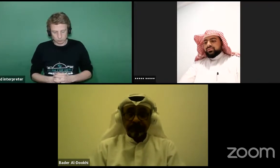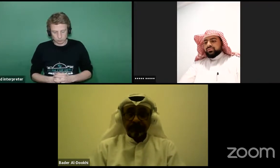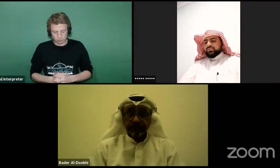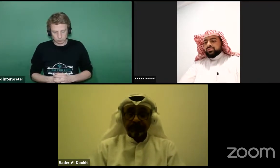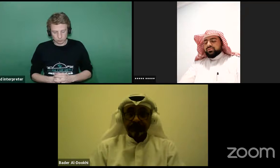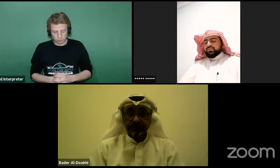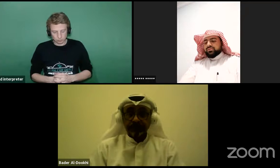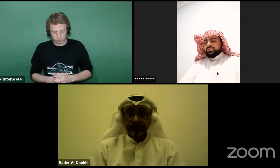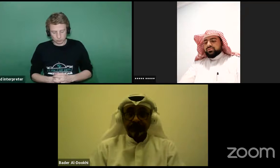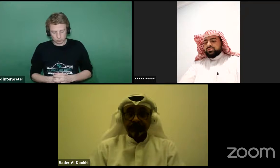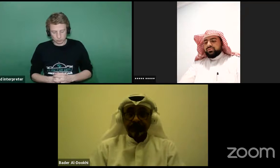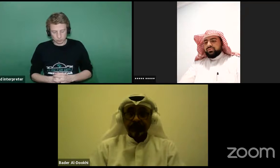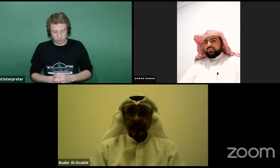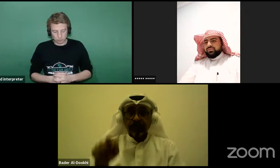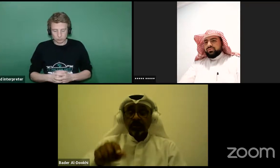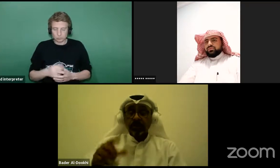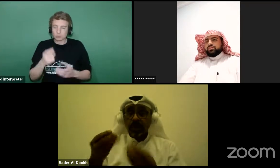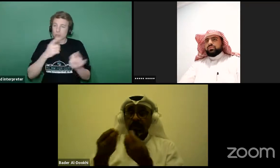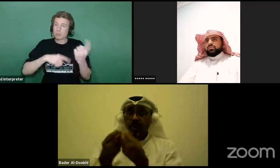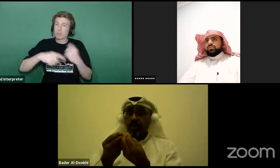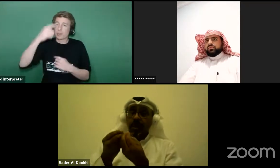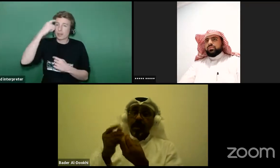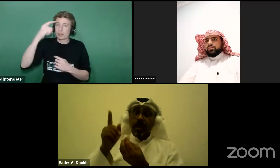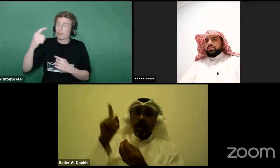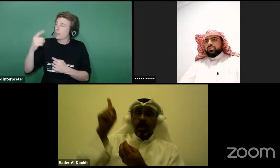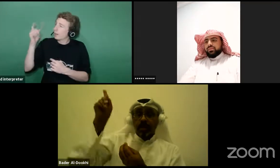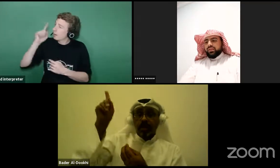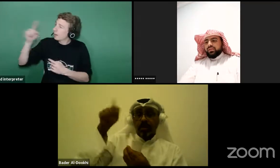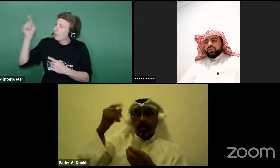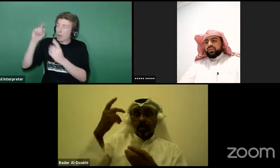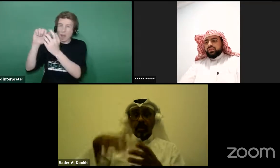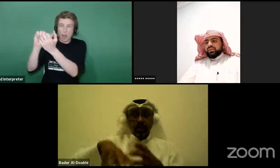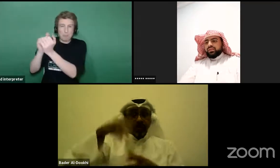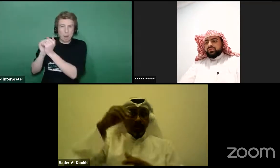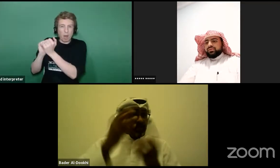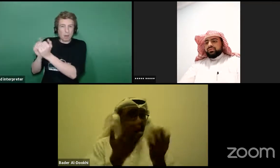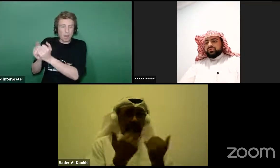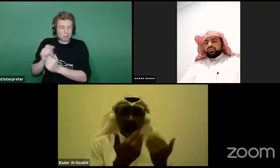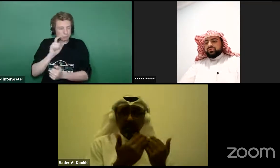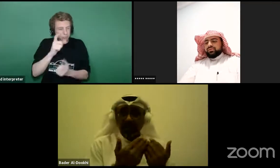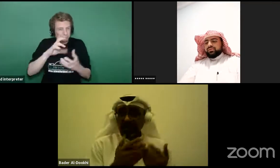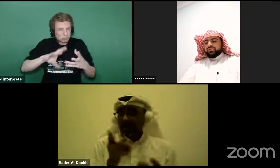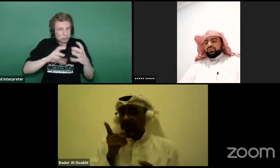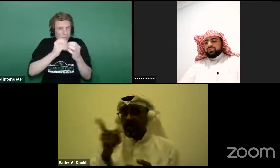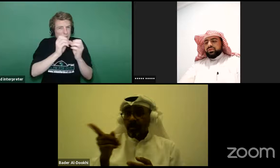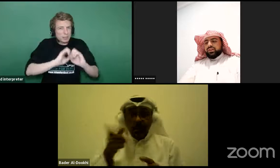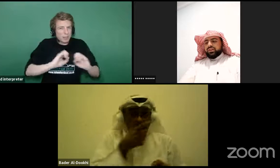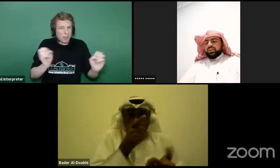attribute as partners to Allah those who created nothing, but they themselves are created?